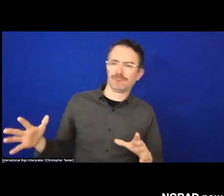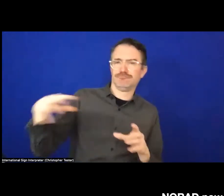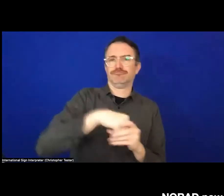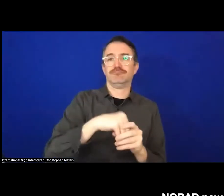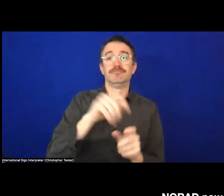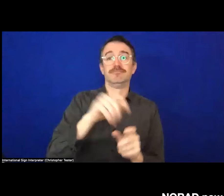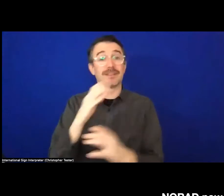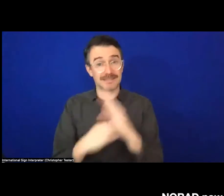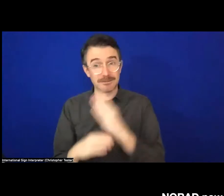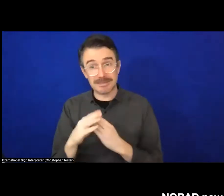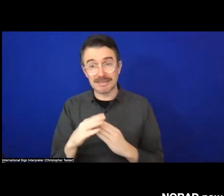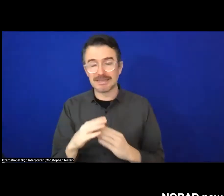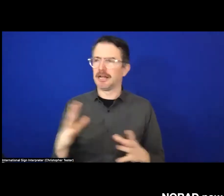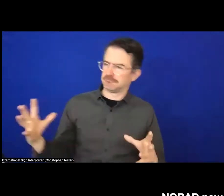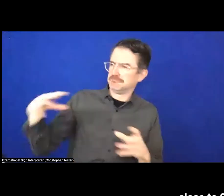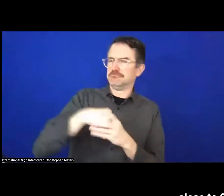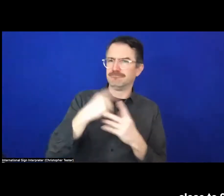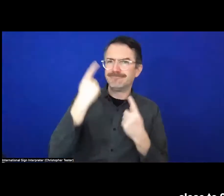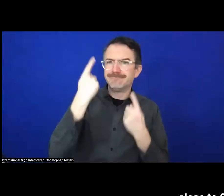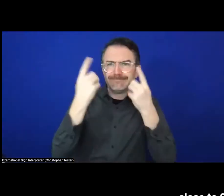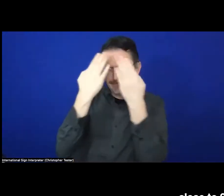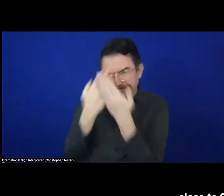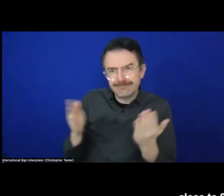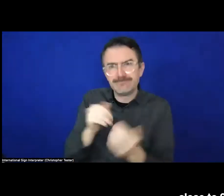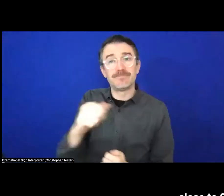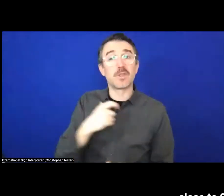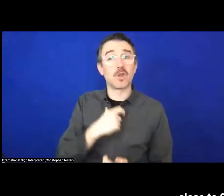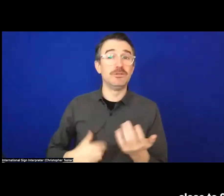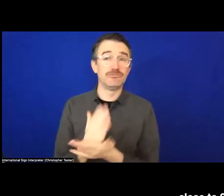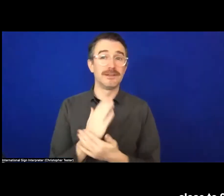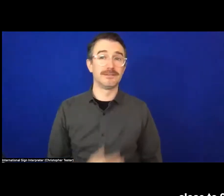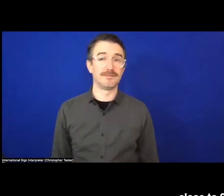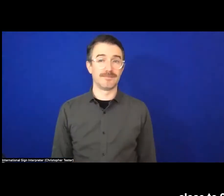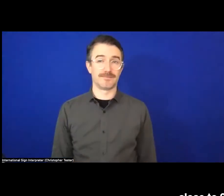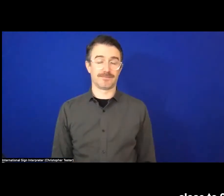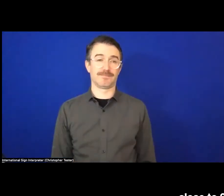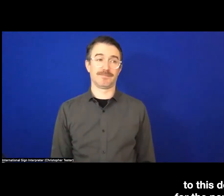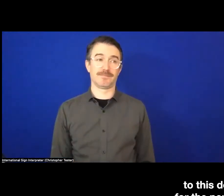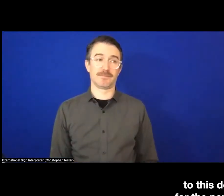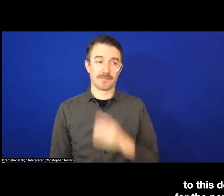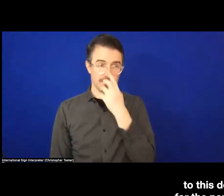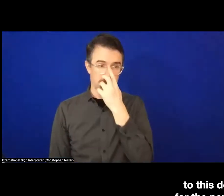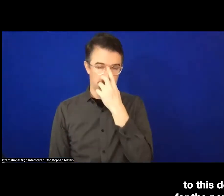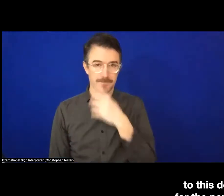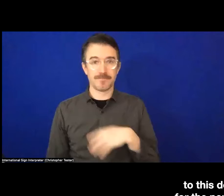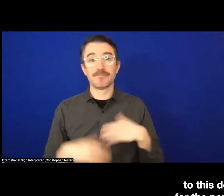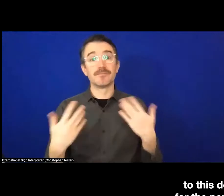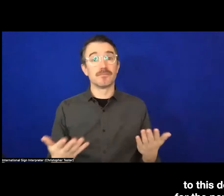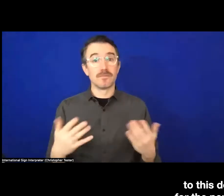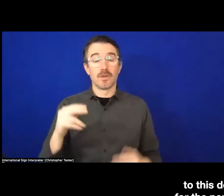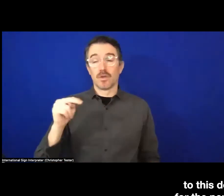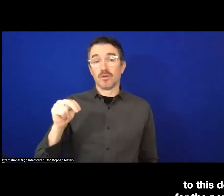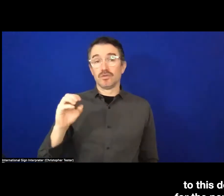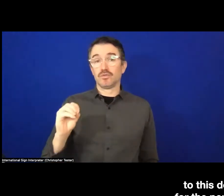organizations. NORAD now provides actually close to $90 million to this